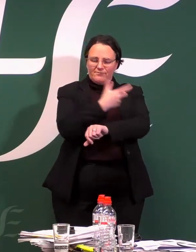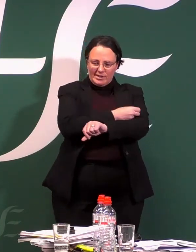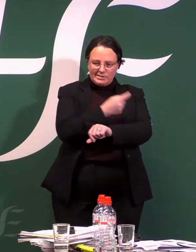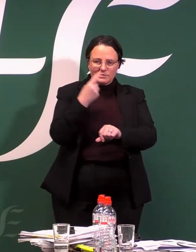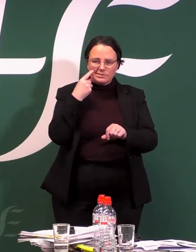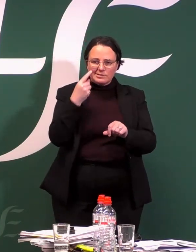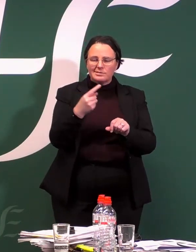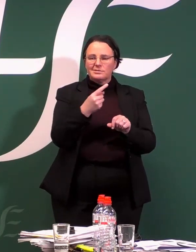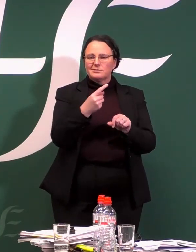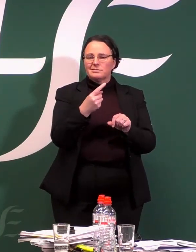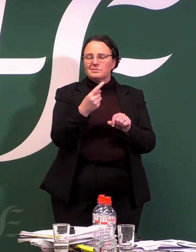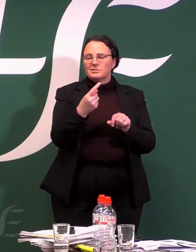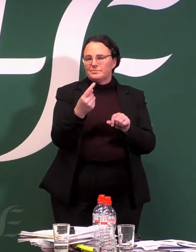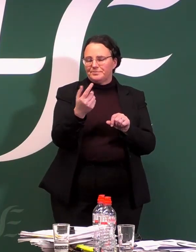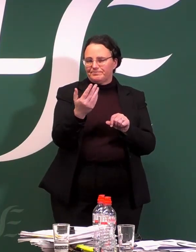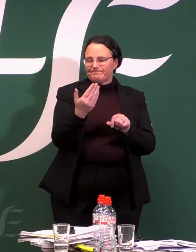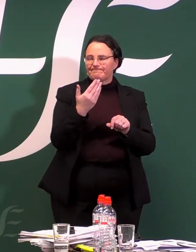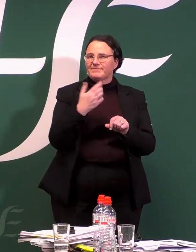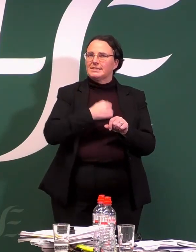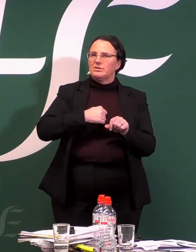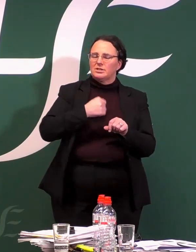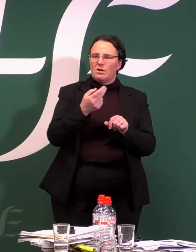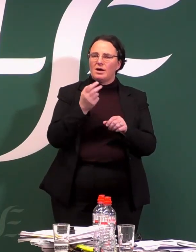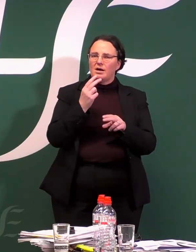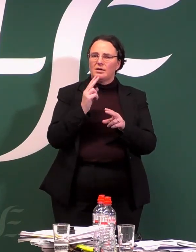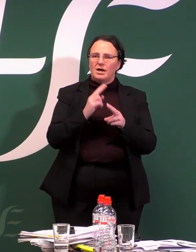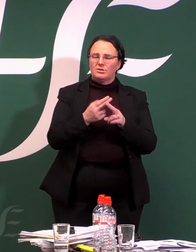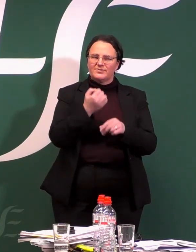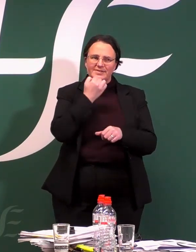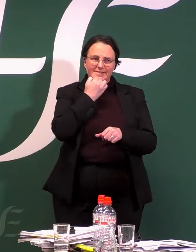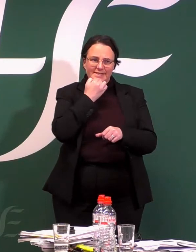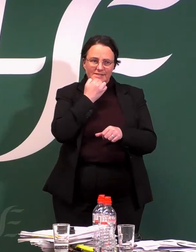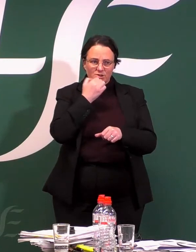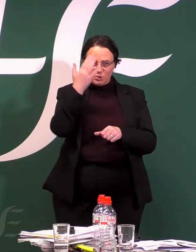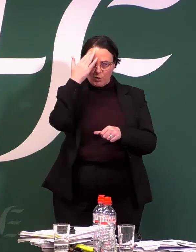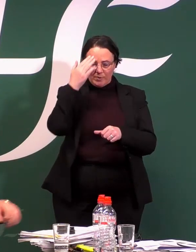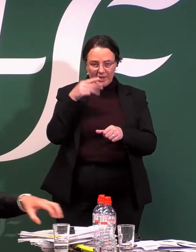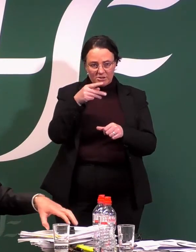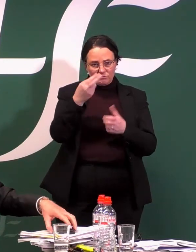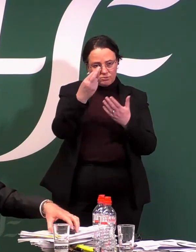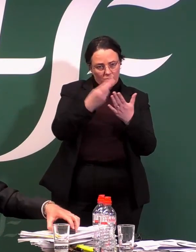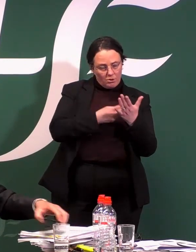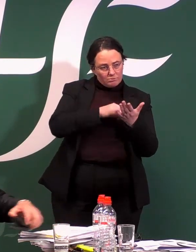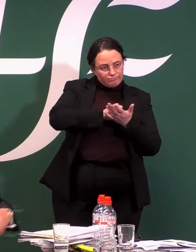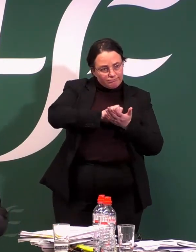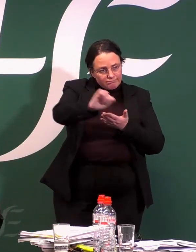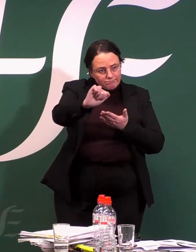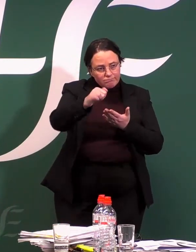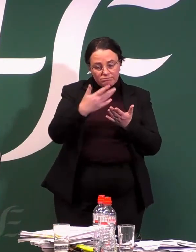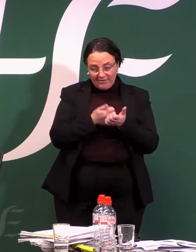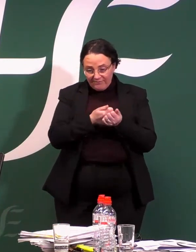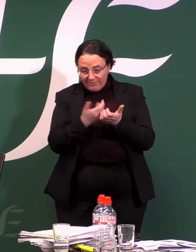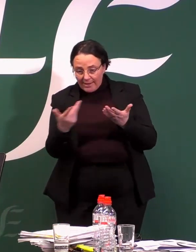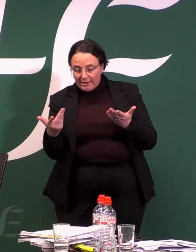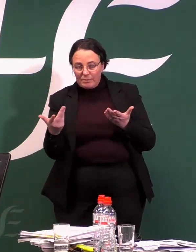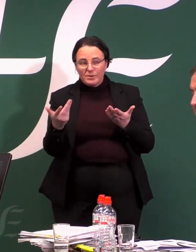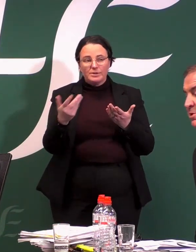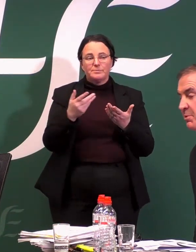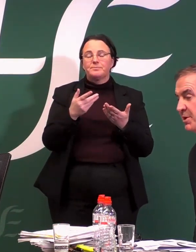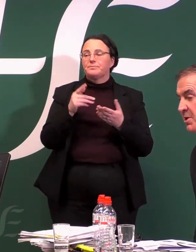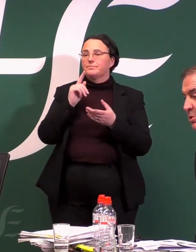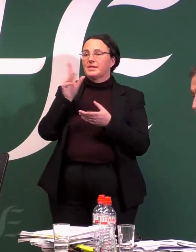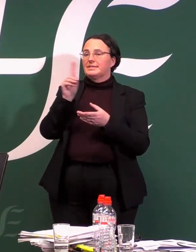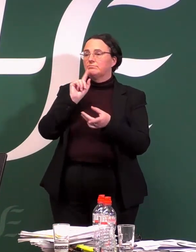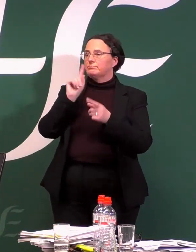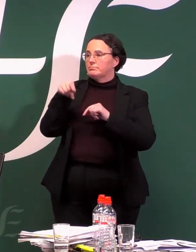doses were coming up to be out of date. Do you know if that's going to be published, or is it available? Yeah, I think that, I'm